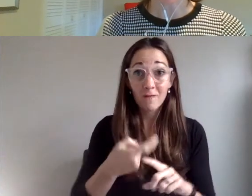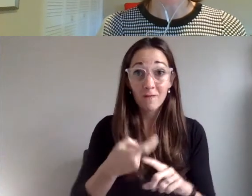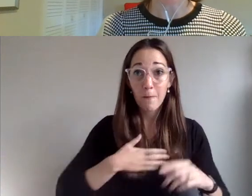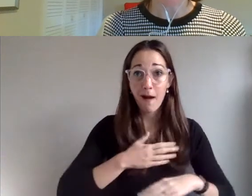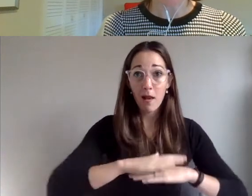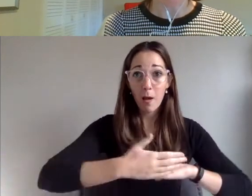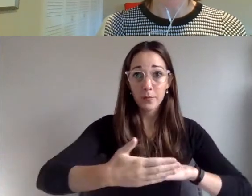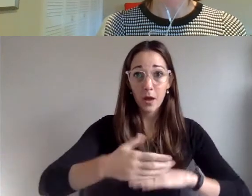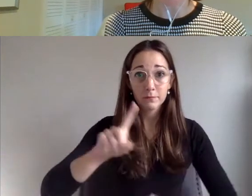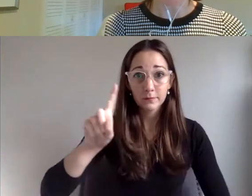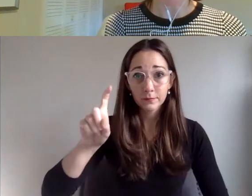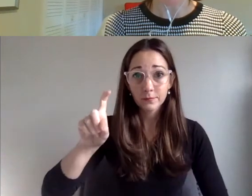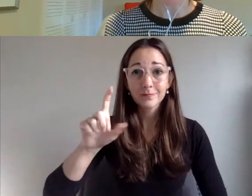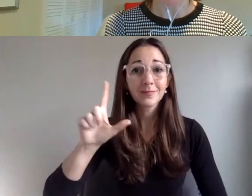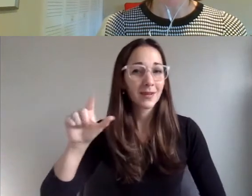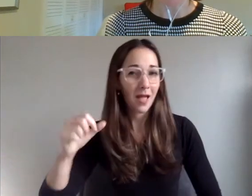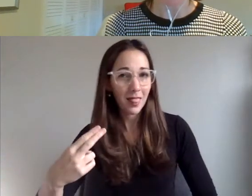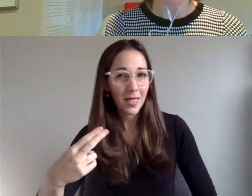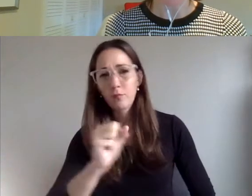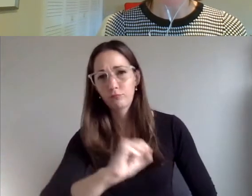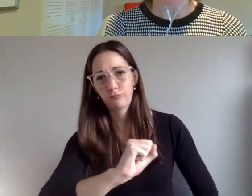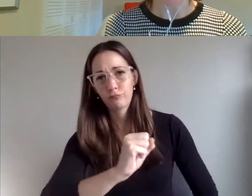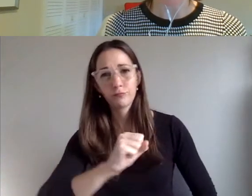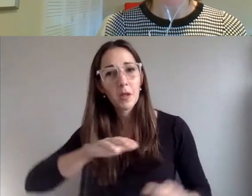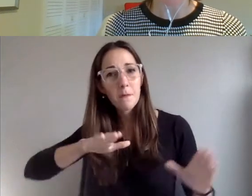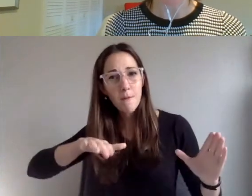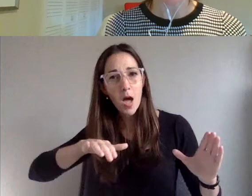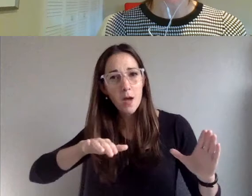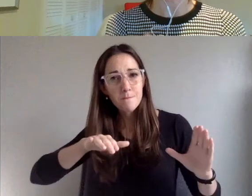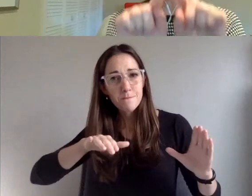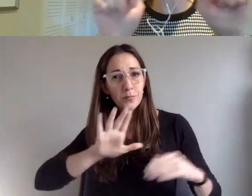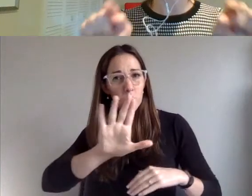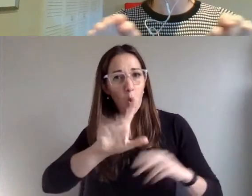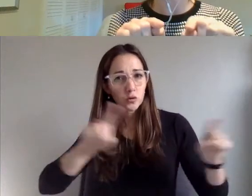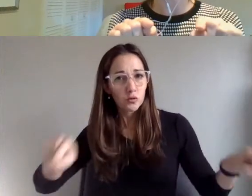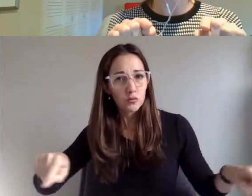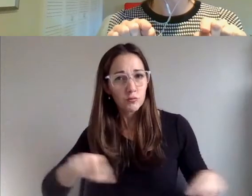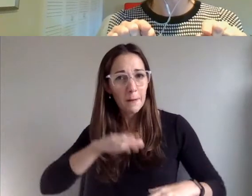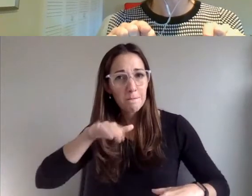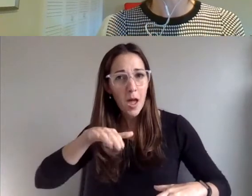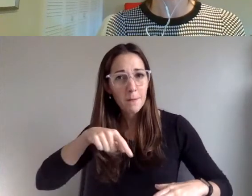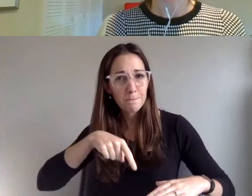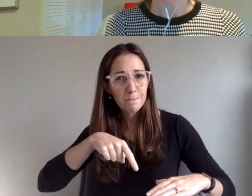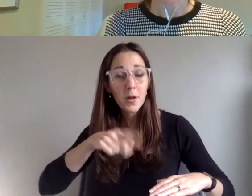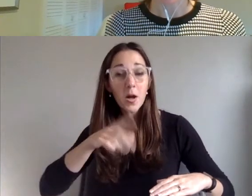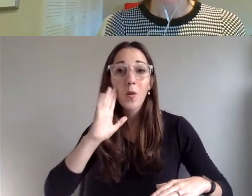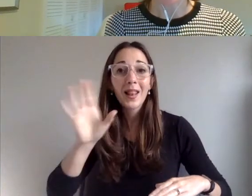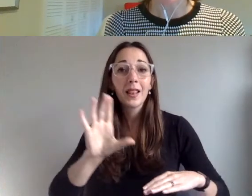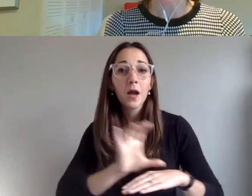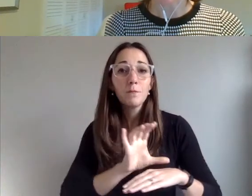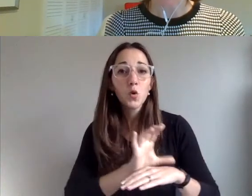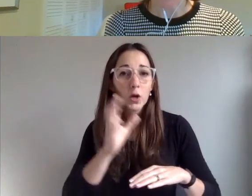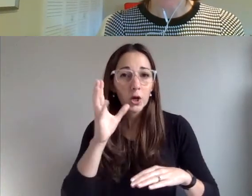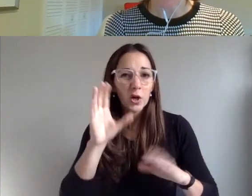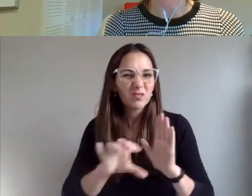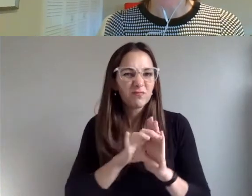look the bottom section of your screen, you'll see a computer screen icon. Mm-hmm. And if you